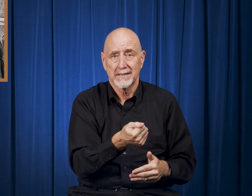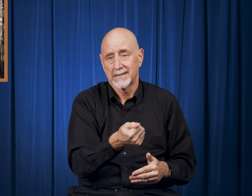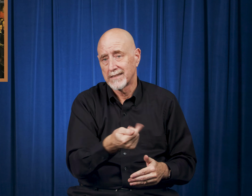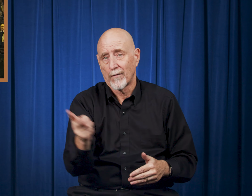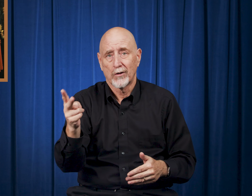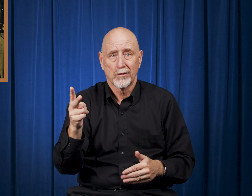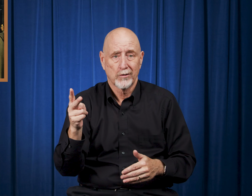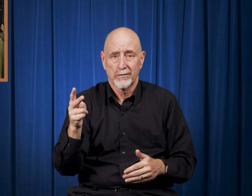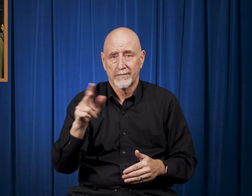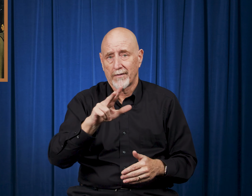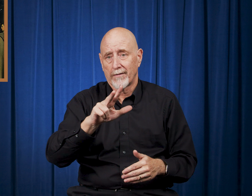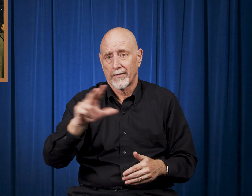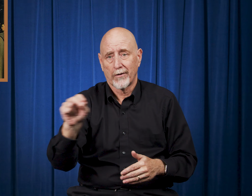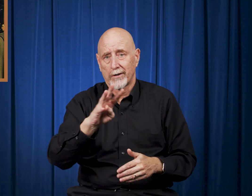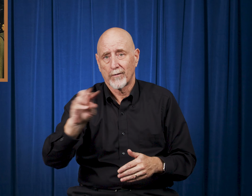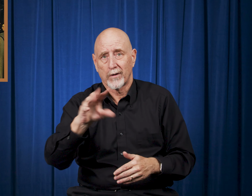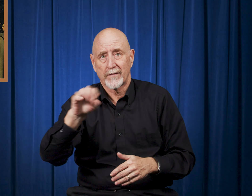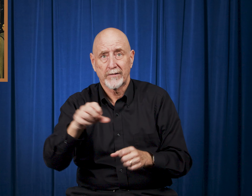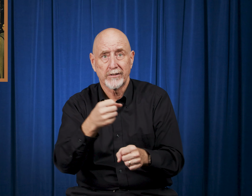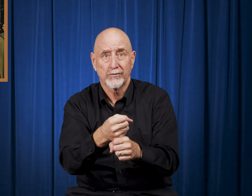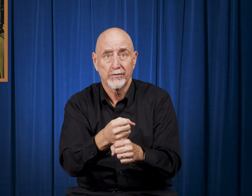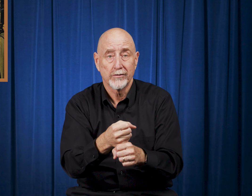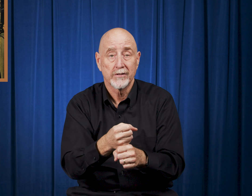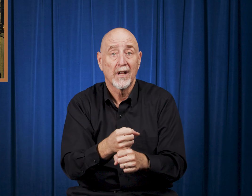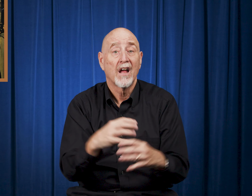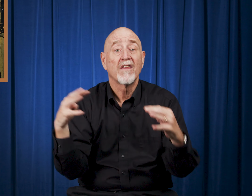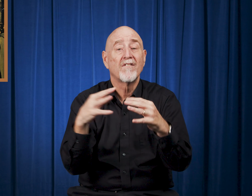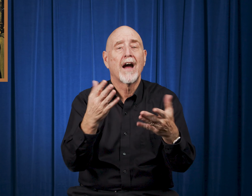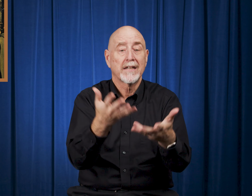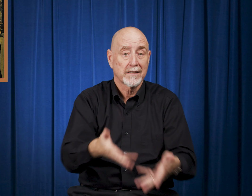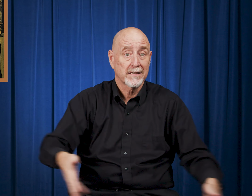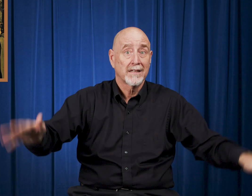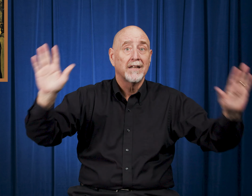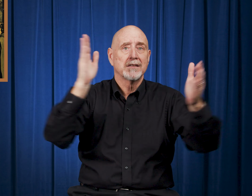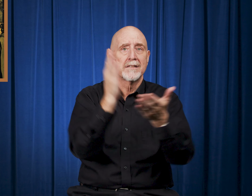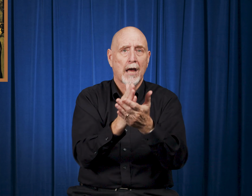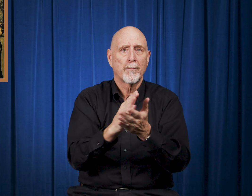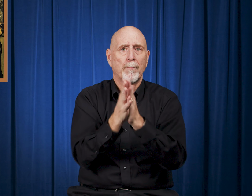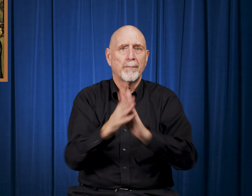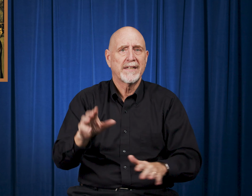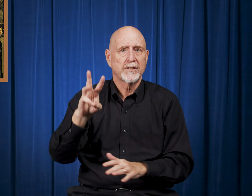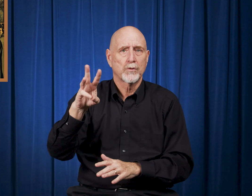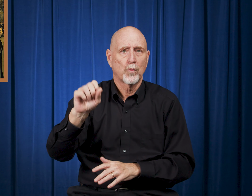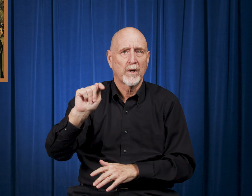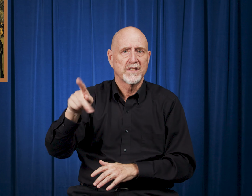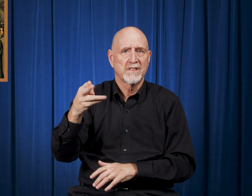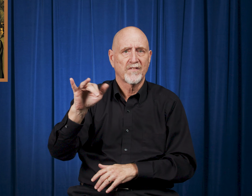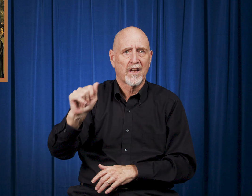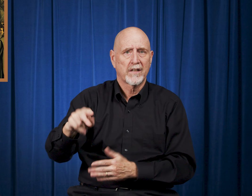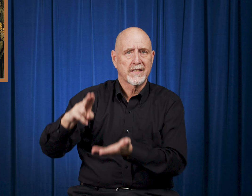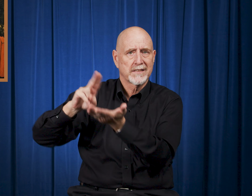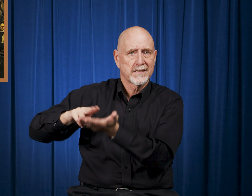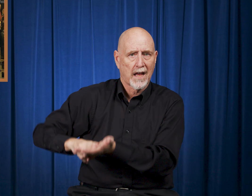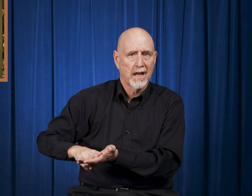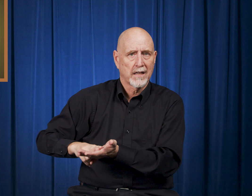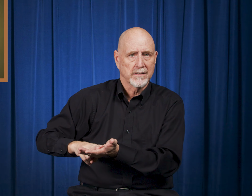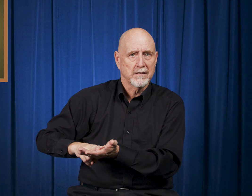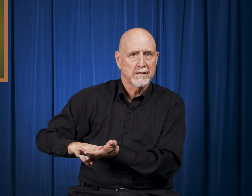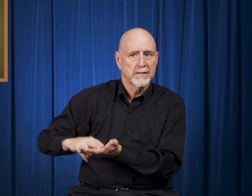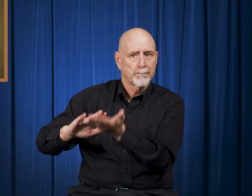decades. The fighting finally subsided with the Peace of Westphalia signed in 1648.